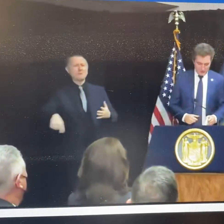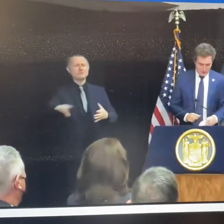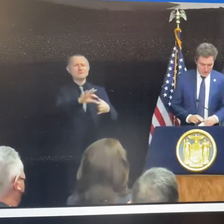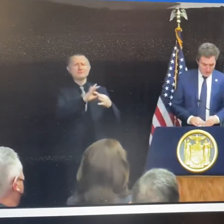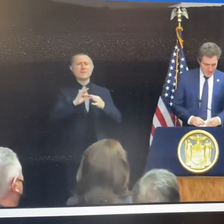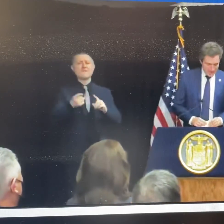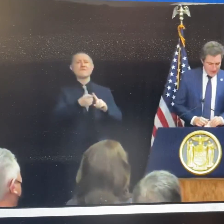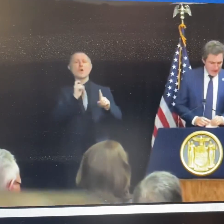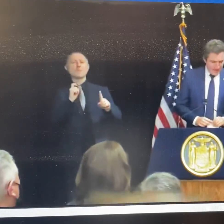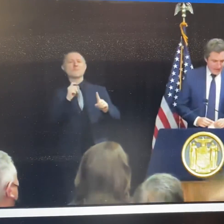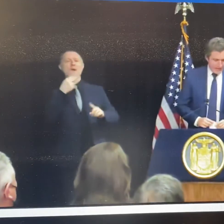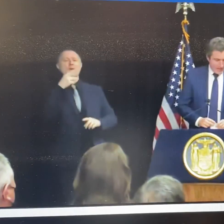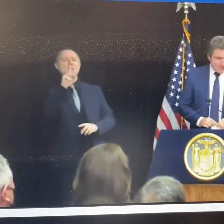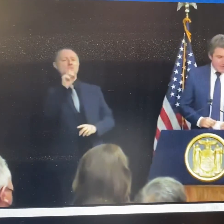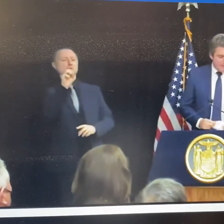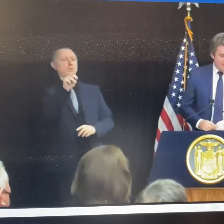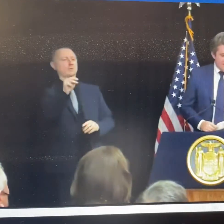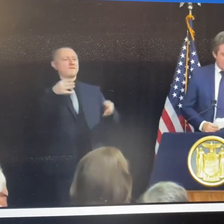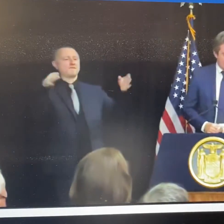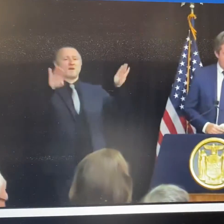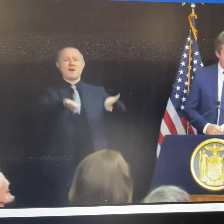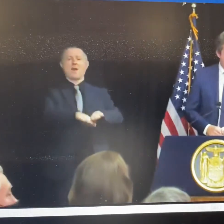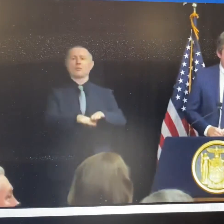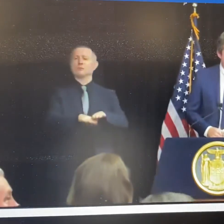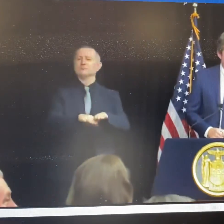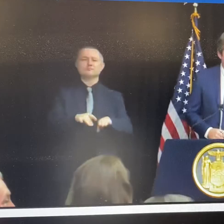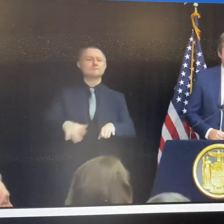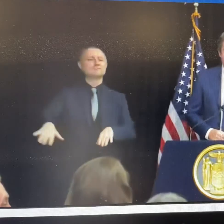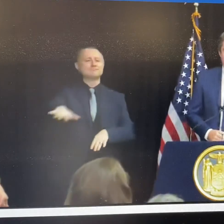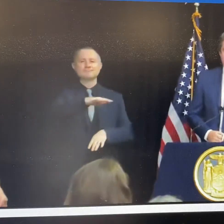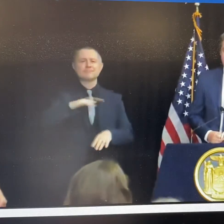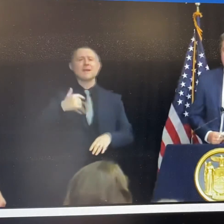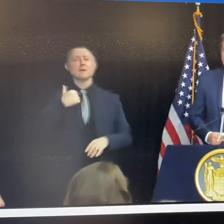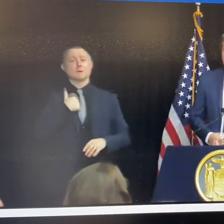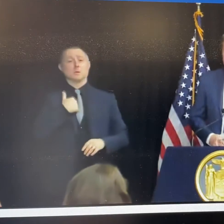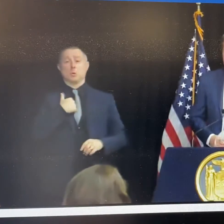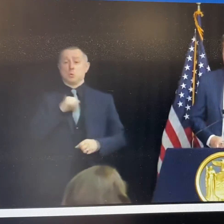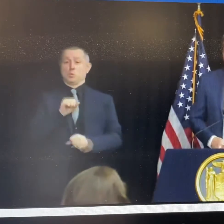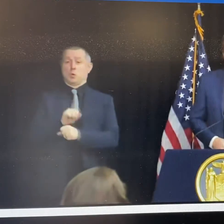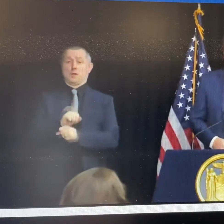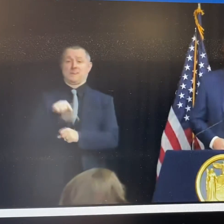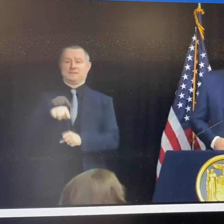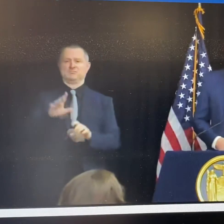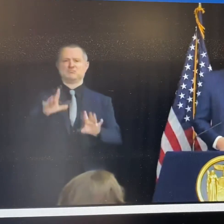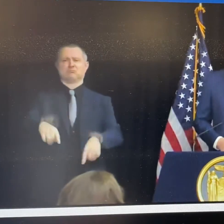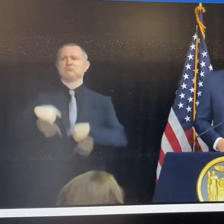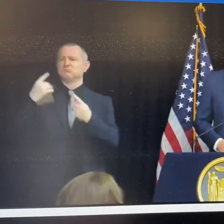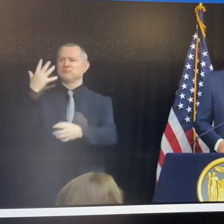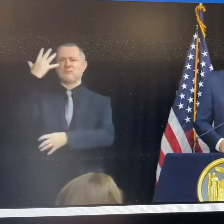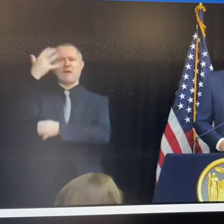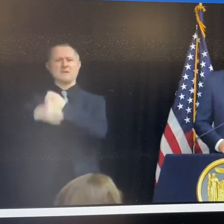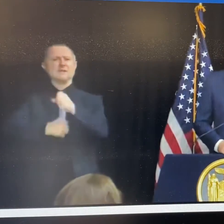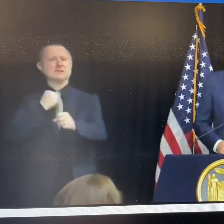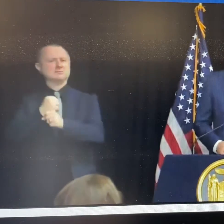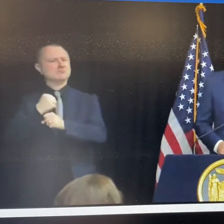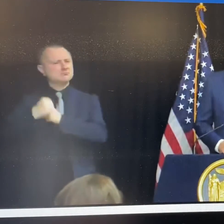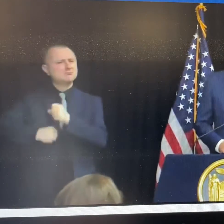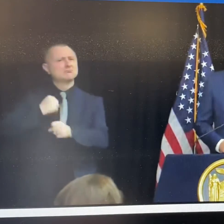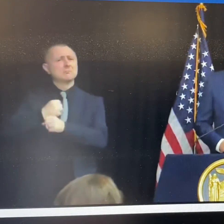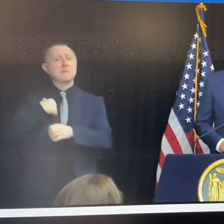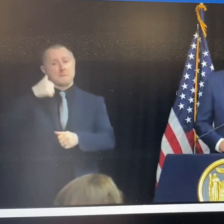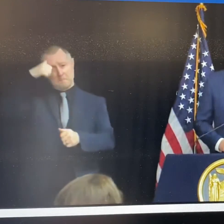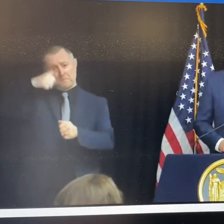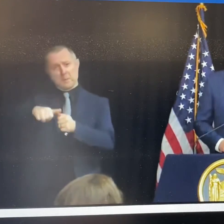and elsewhere. And I've been at this for 5 or 6 years. I remember meeting with Doug Hovey in a coffee shop